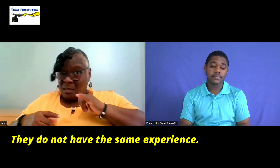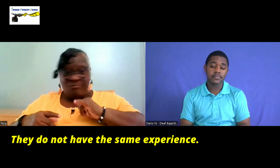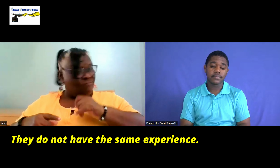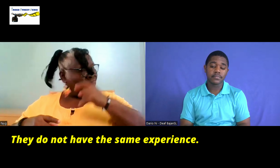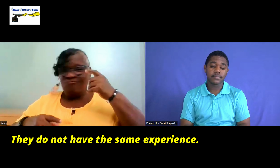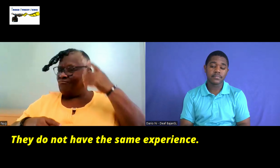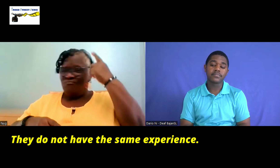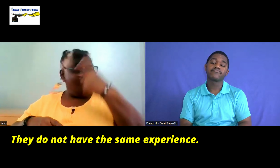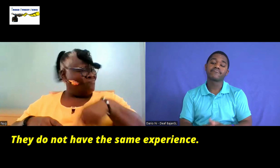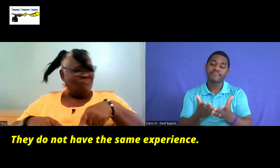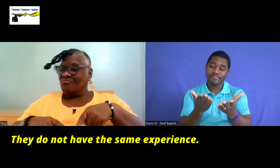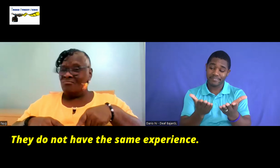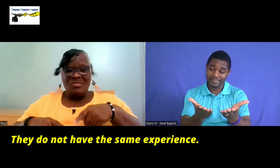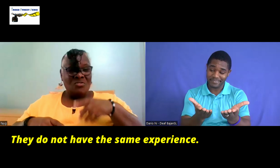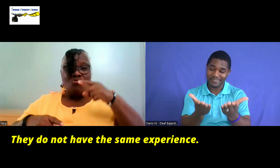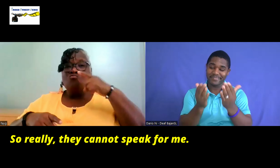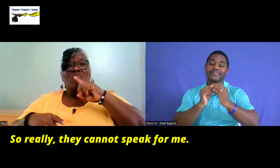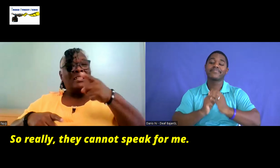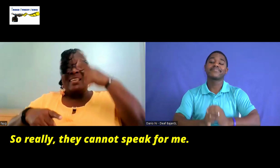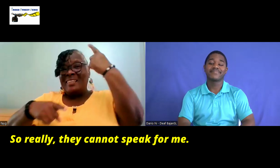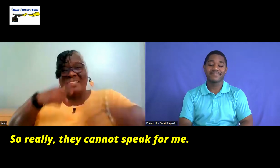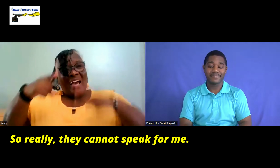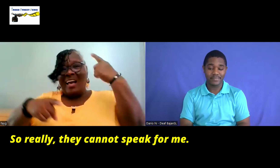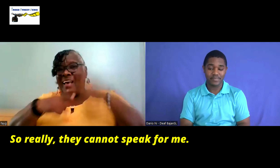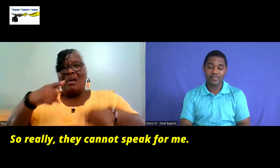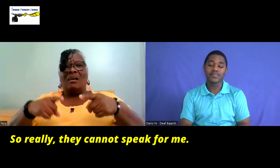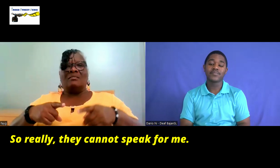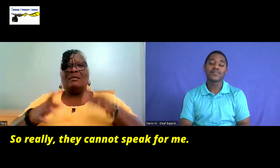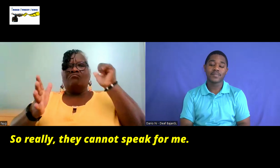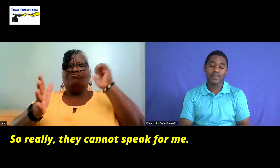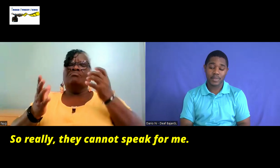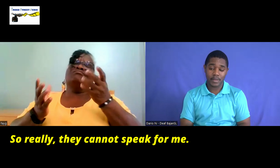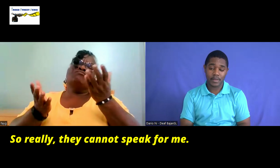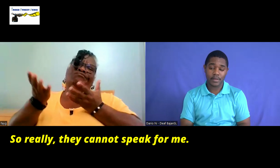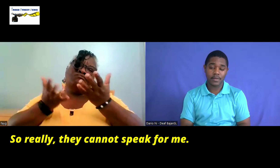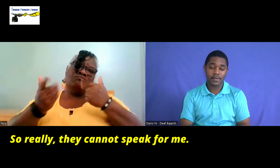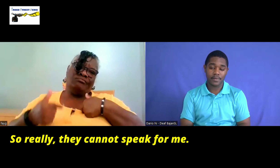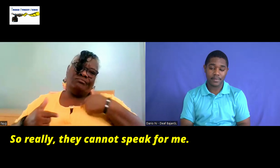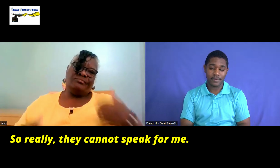same experience. So really, they cannot speak for me.